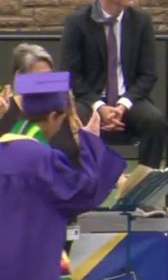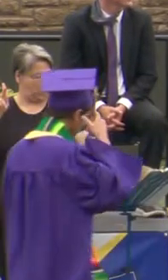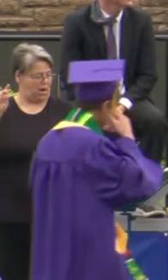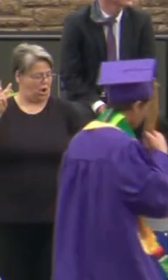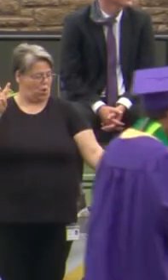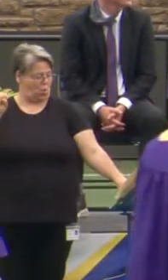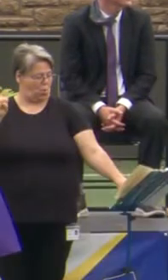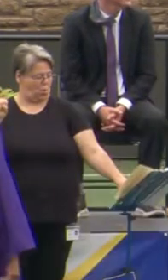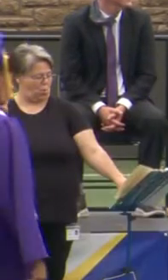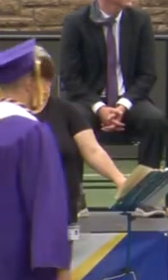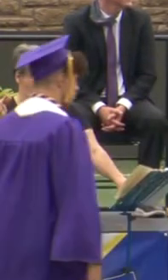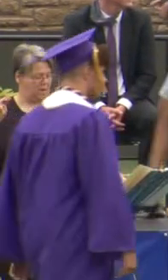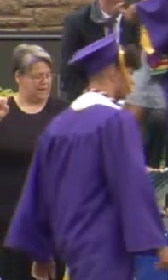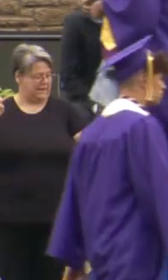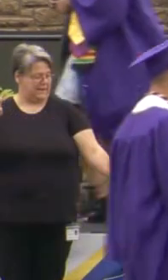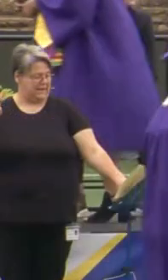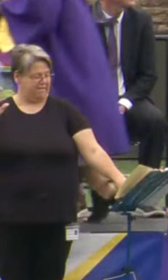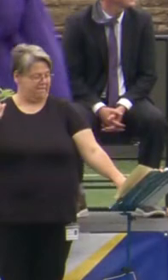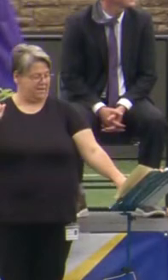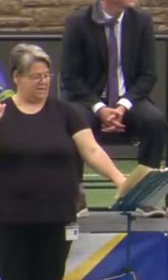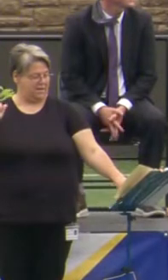Neva O'Grady Byrne.